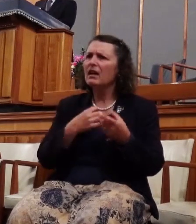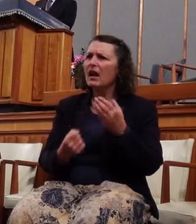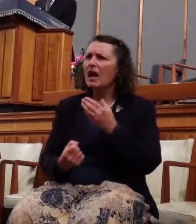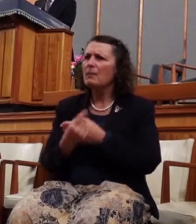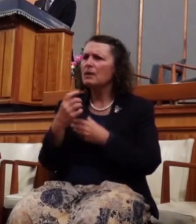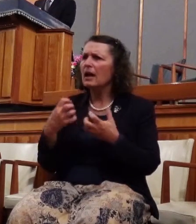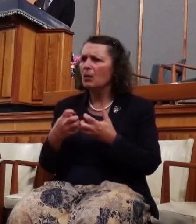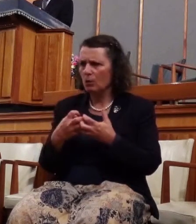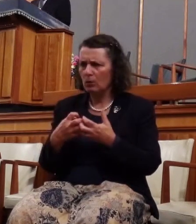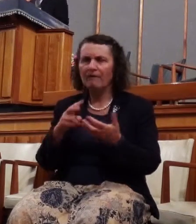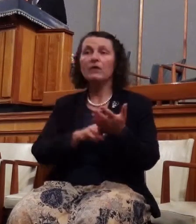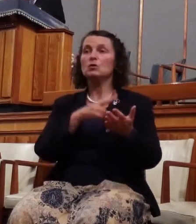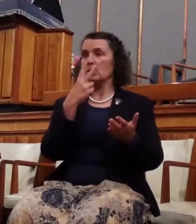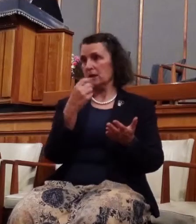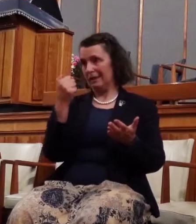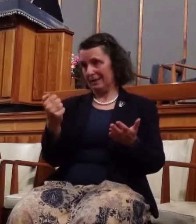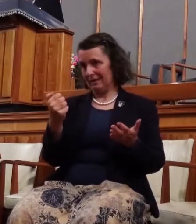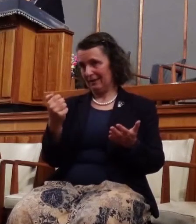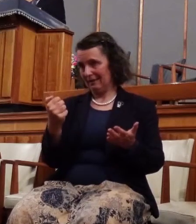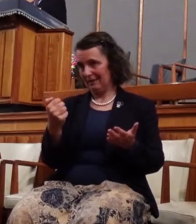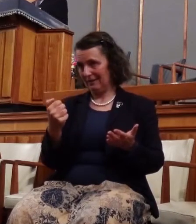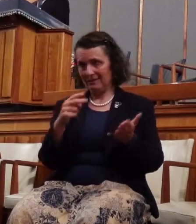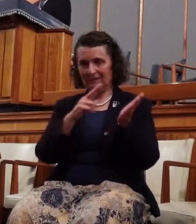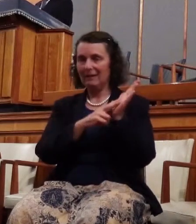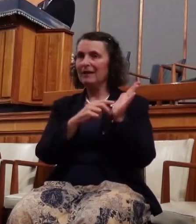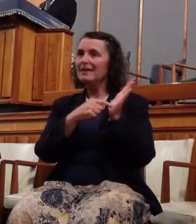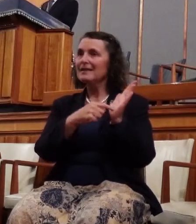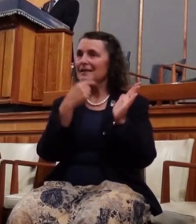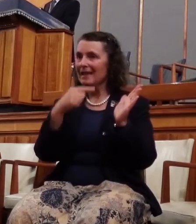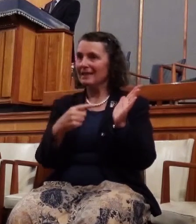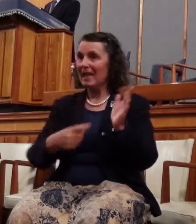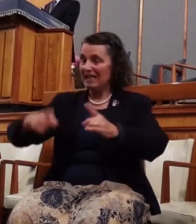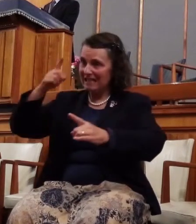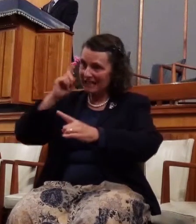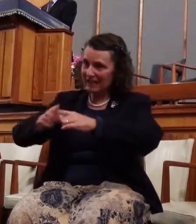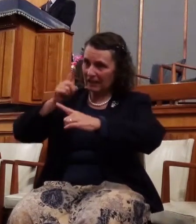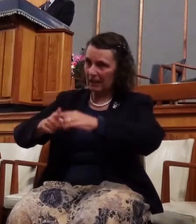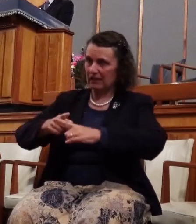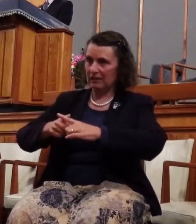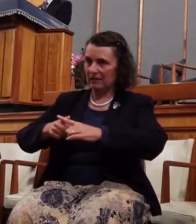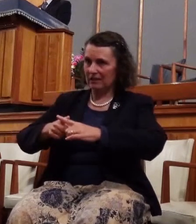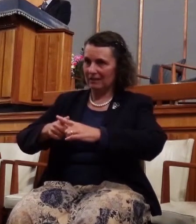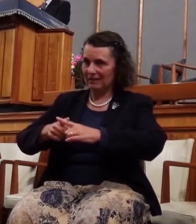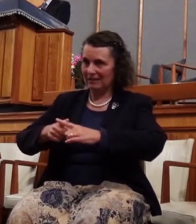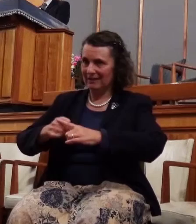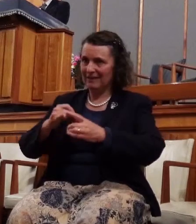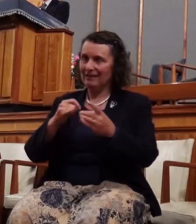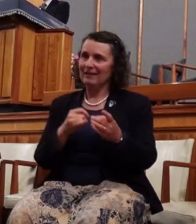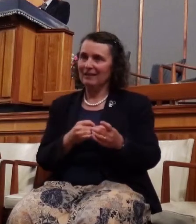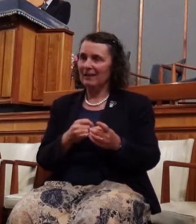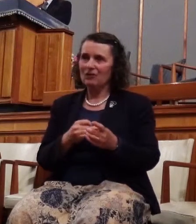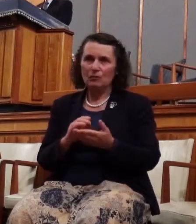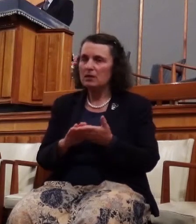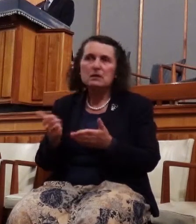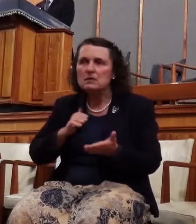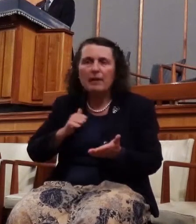26, and we are told, and suddenly, please underline and bear in mind that word, suddenly,